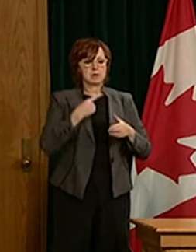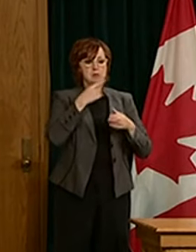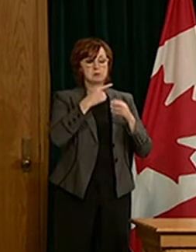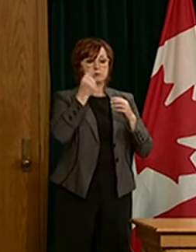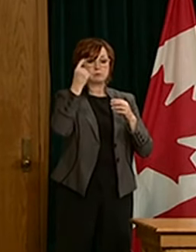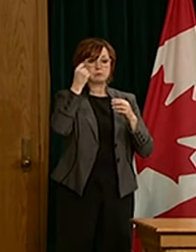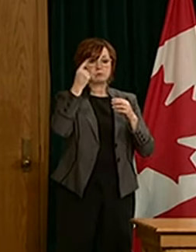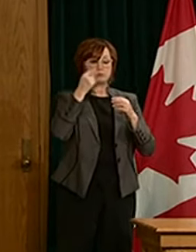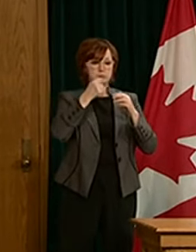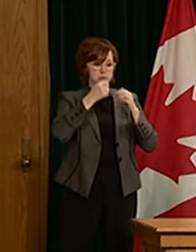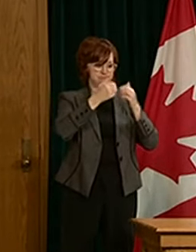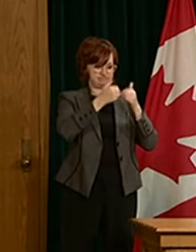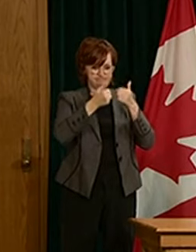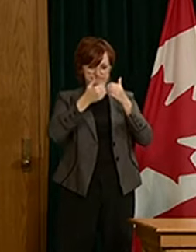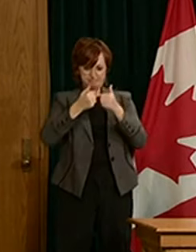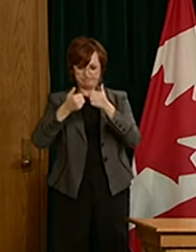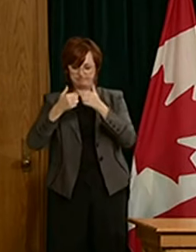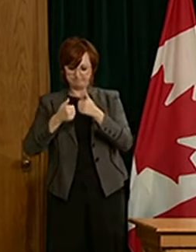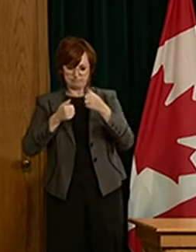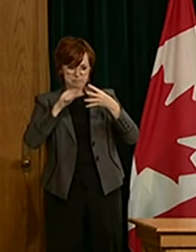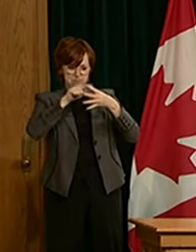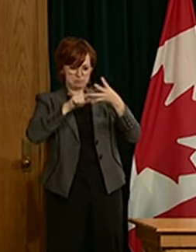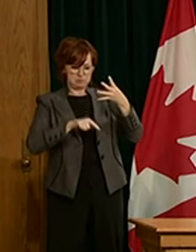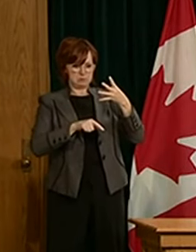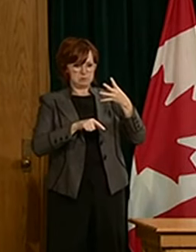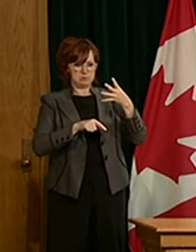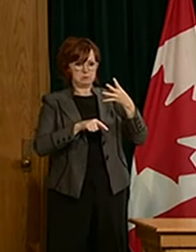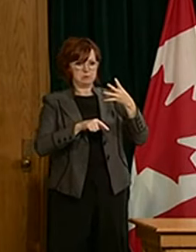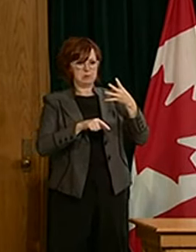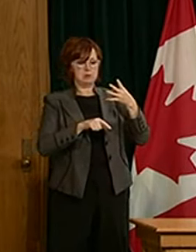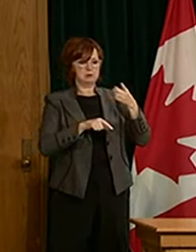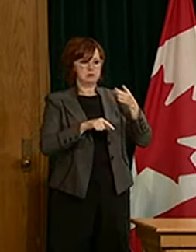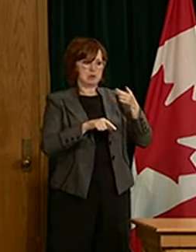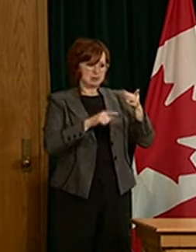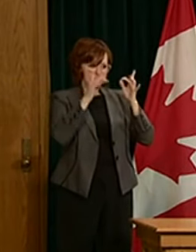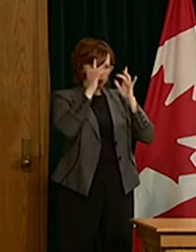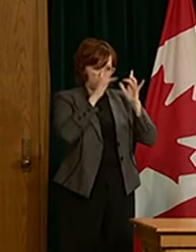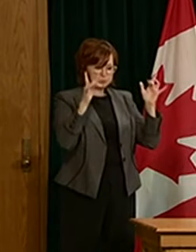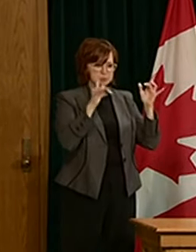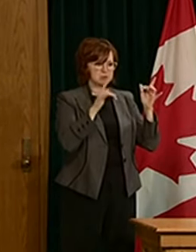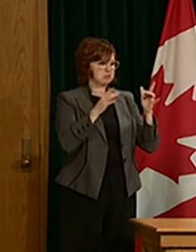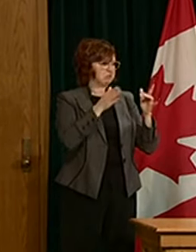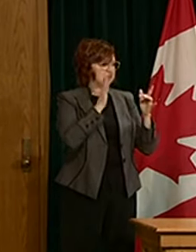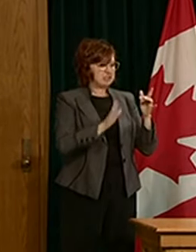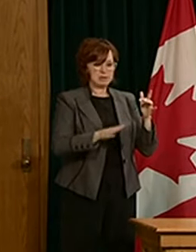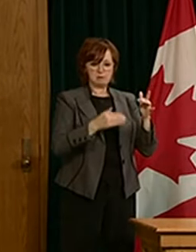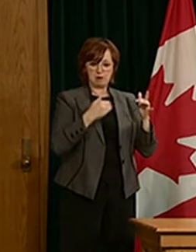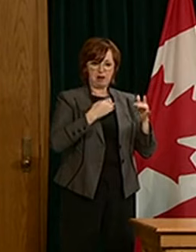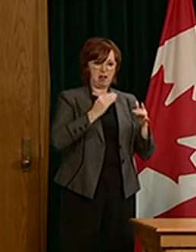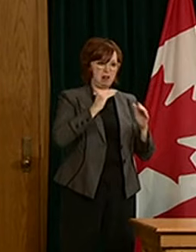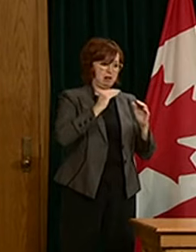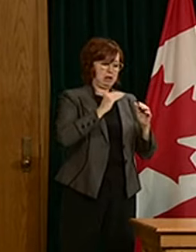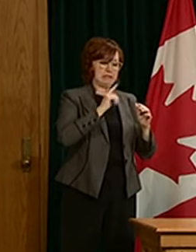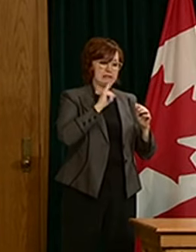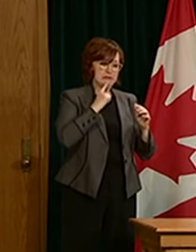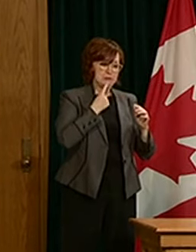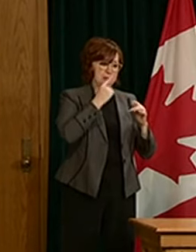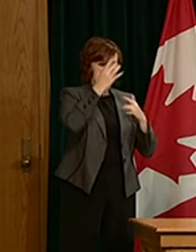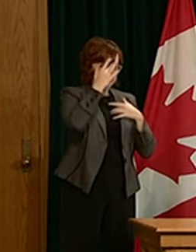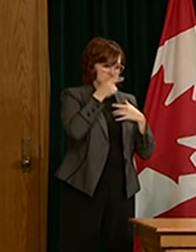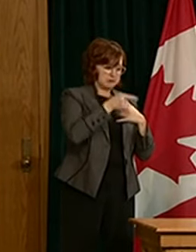that have been identified for conversion to alternate level of care patients that will be occurring over the next 4 to 6 weeks. As I mentioned,